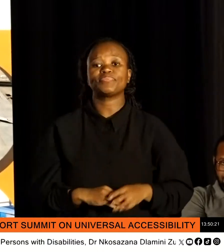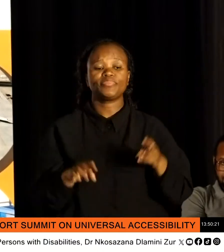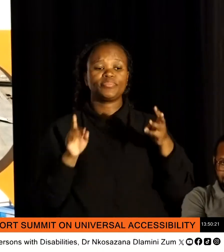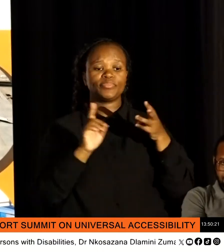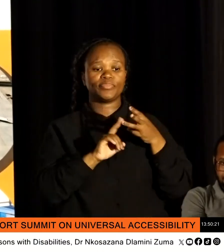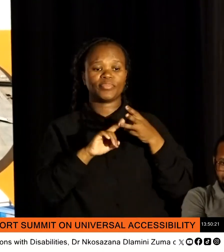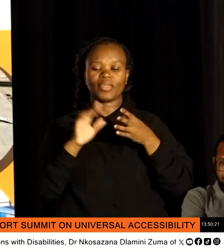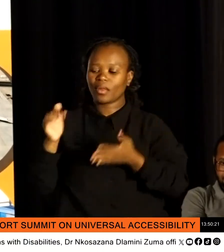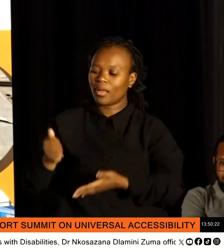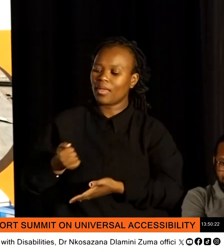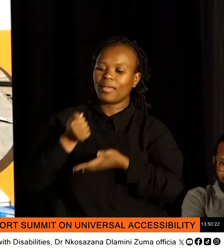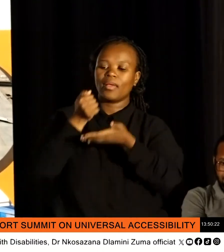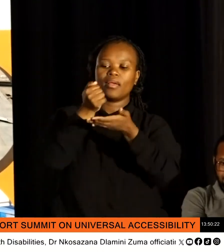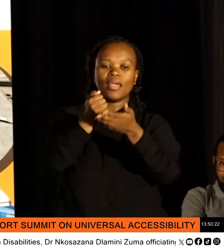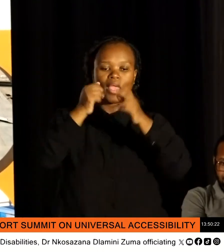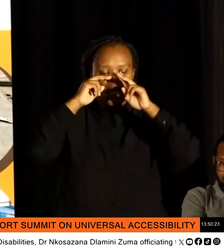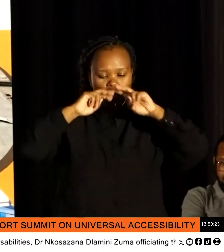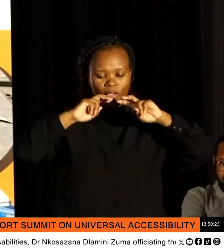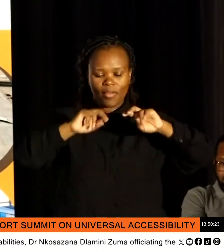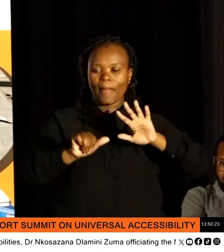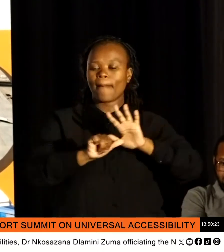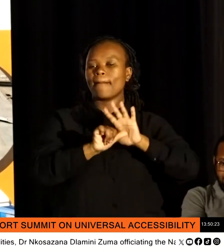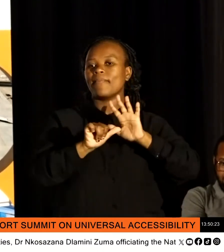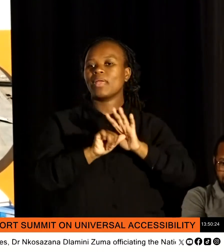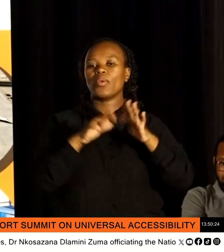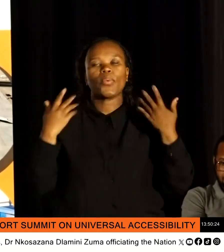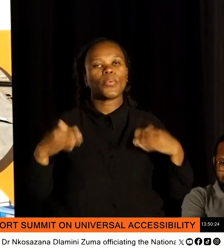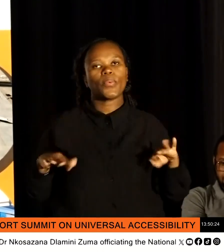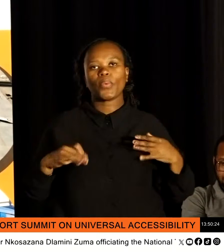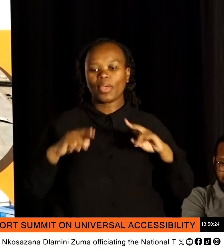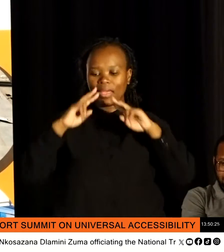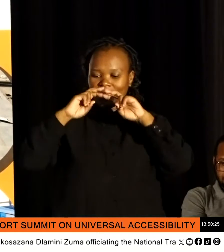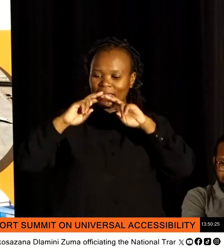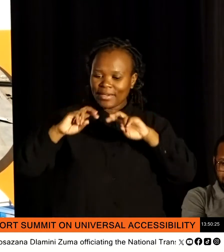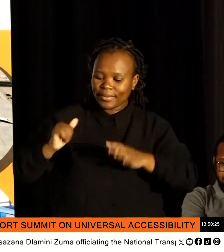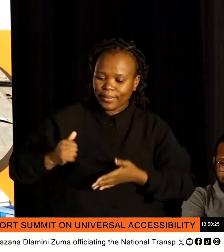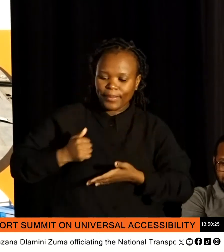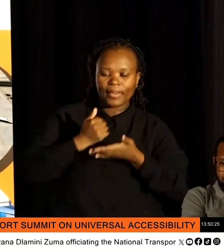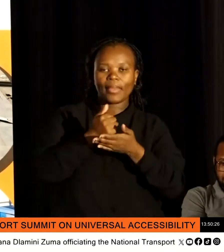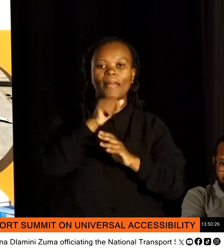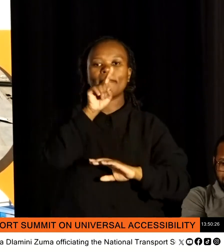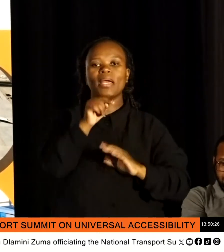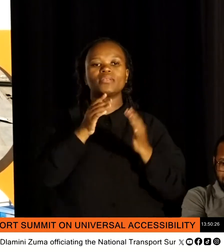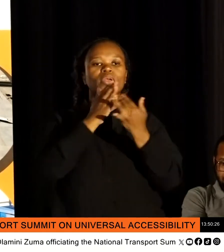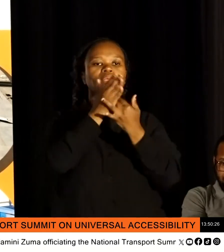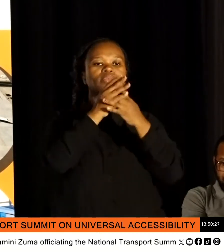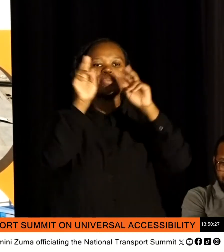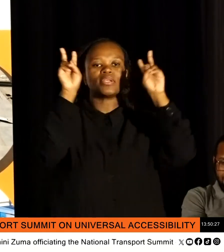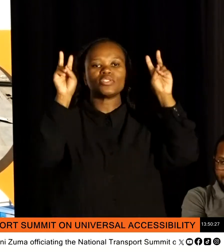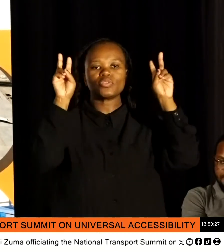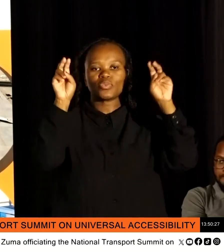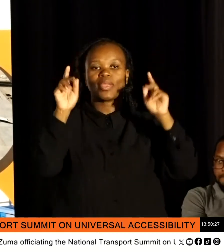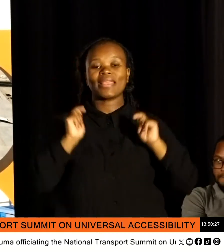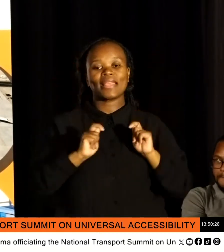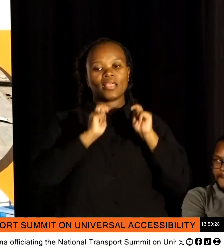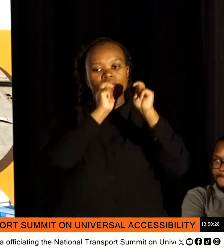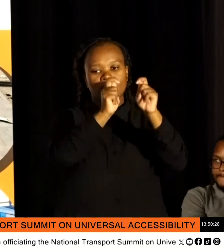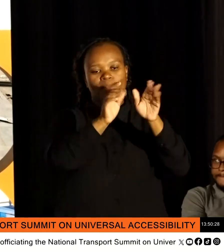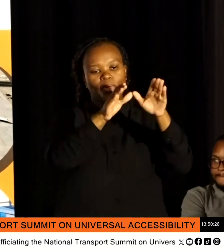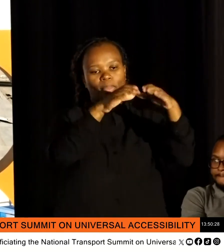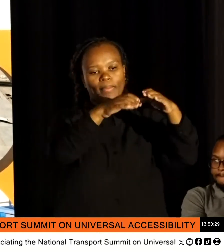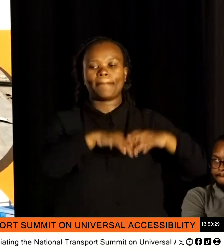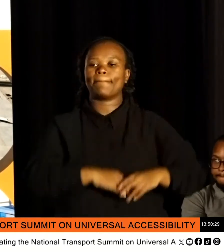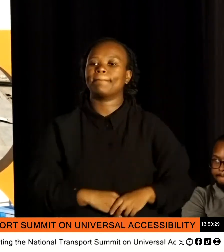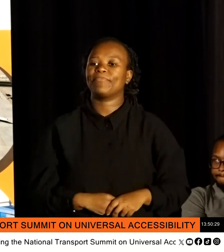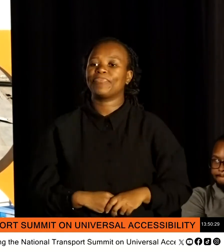research is also important. Prioritize research and academic inquiry into accessibility issues within the transport sector,